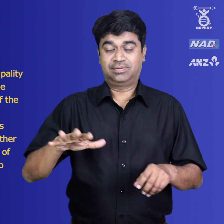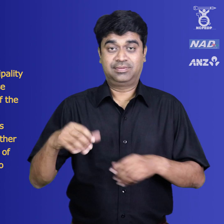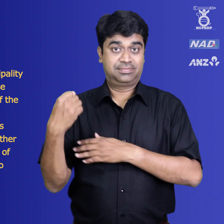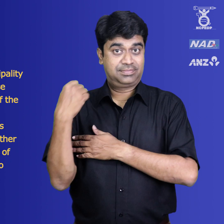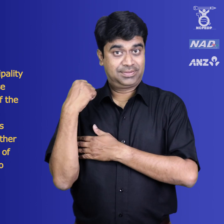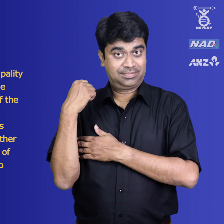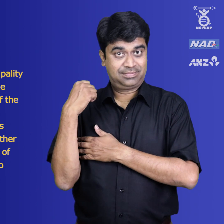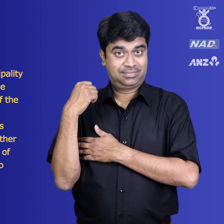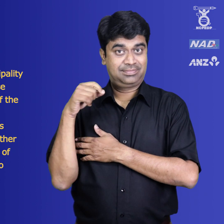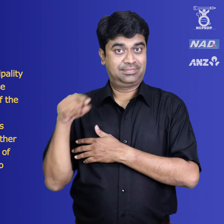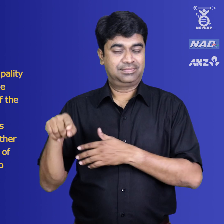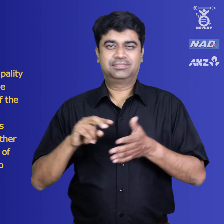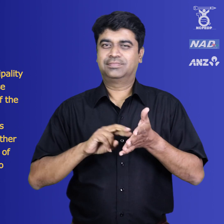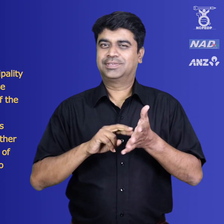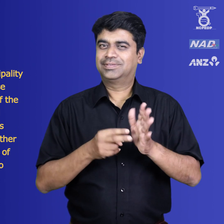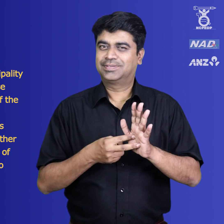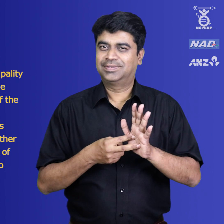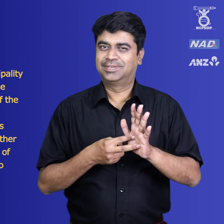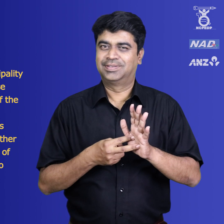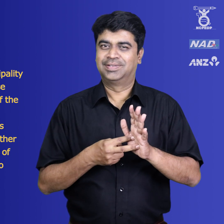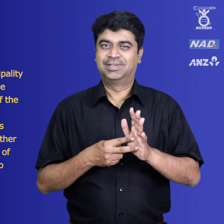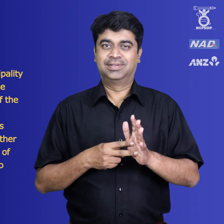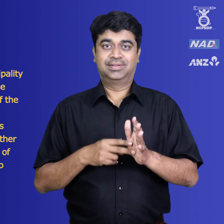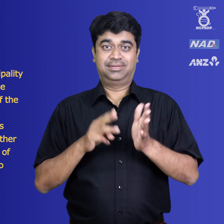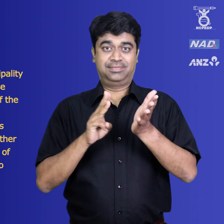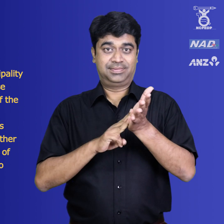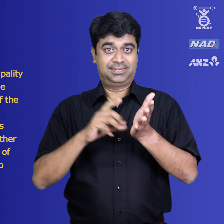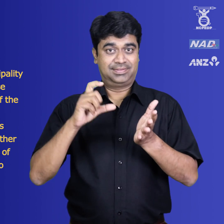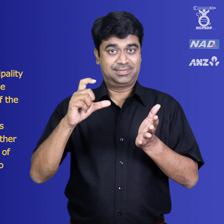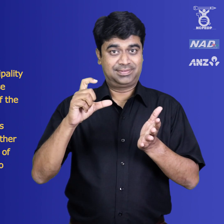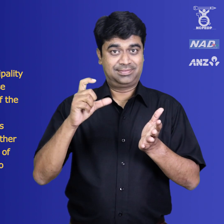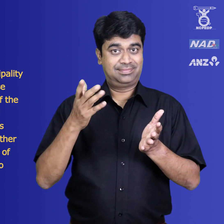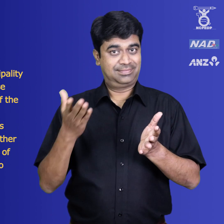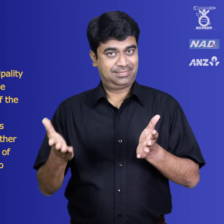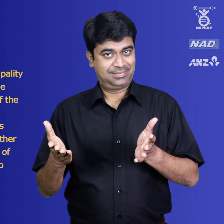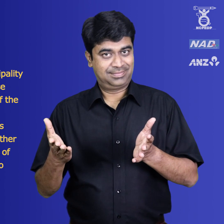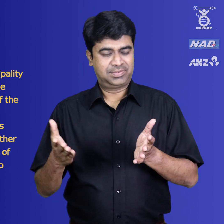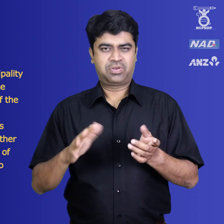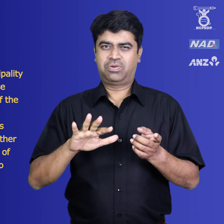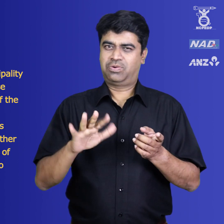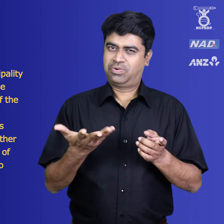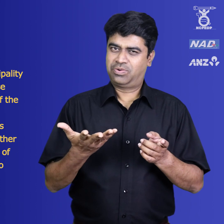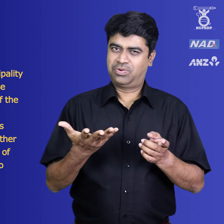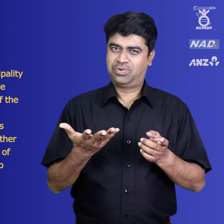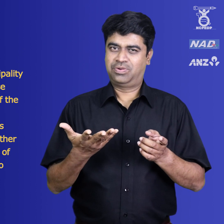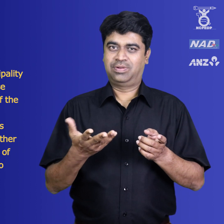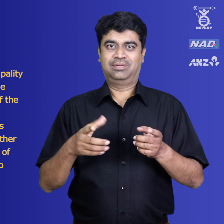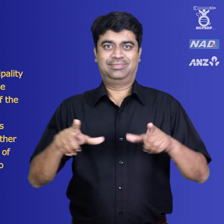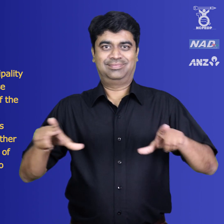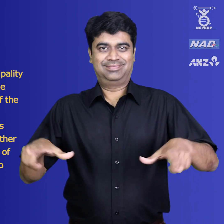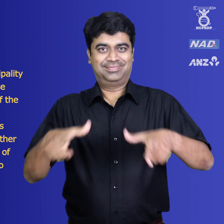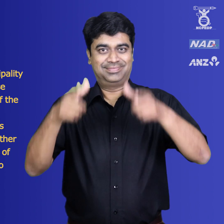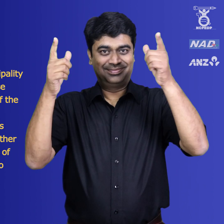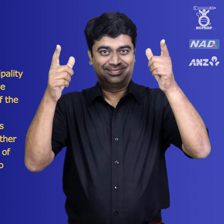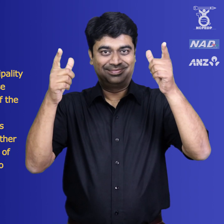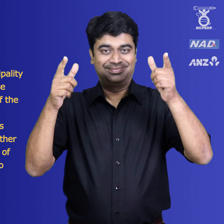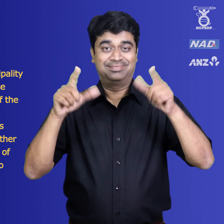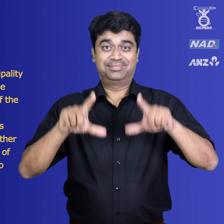Local authority means a municipality or a panchayat, as defined